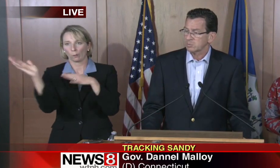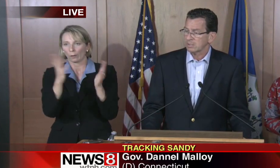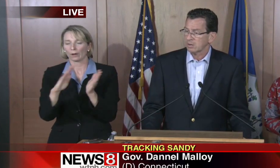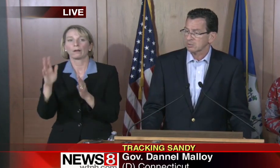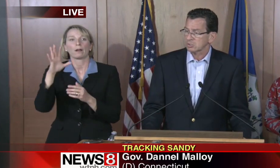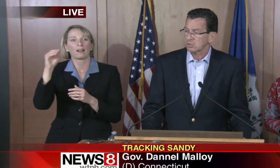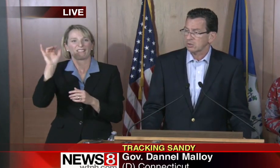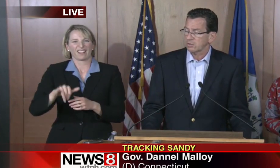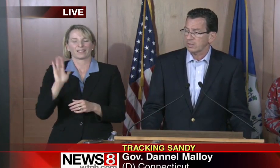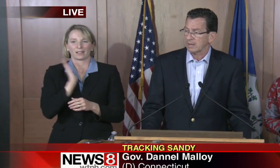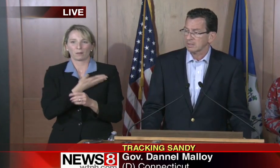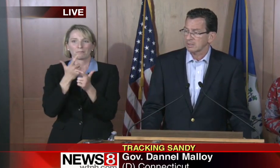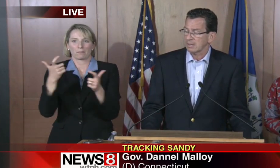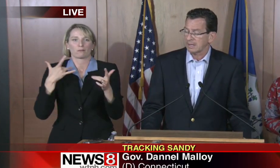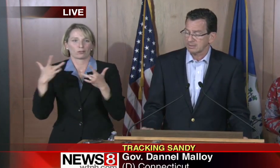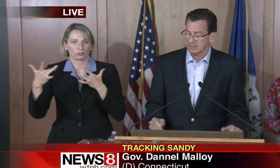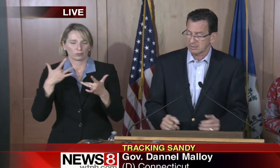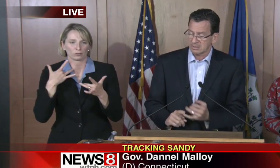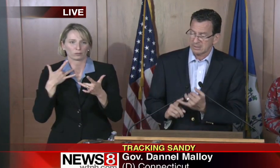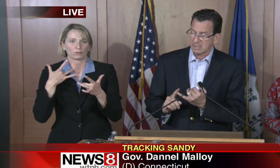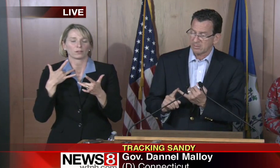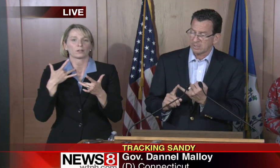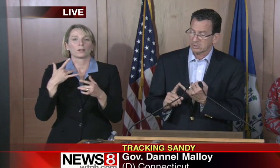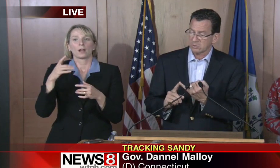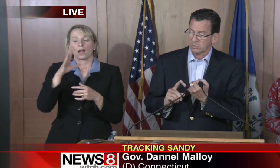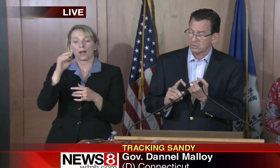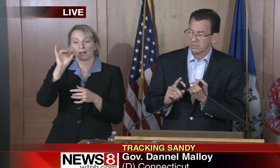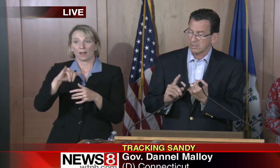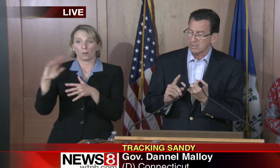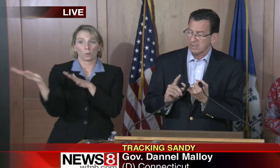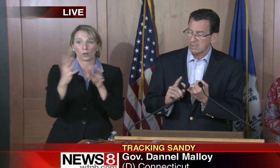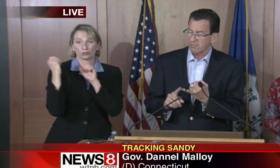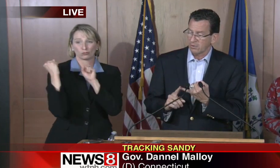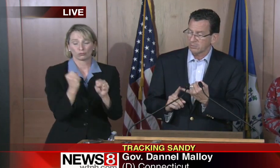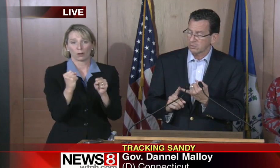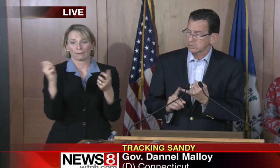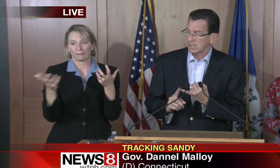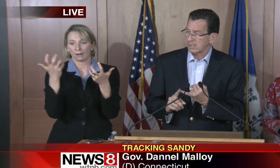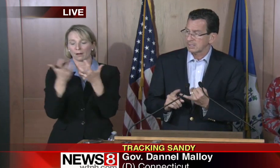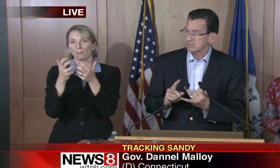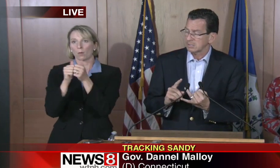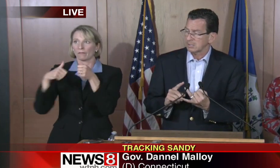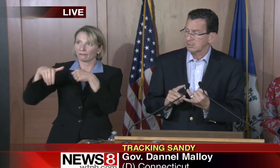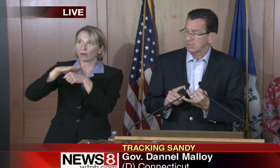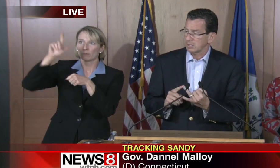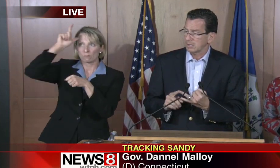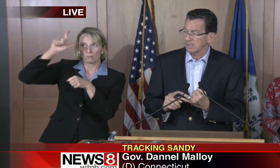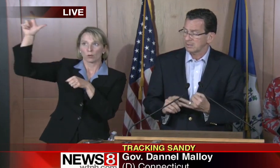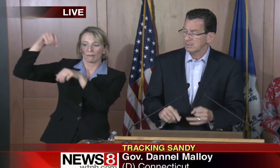That has been our concern, that in combination with the full moon tides